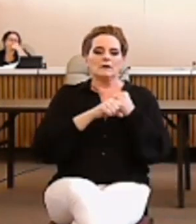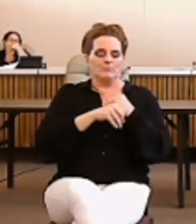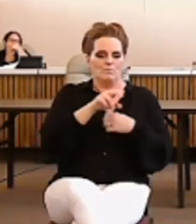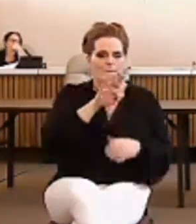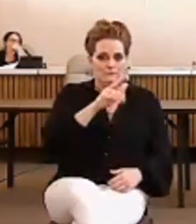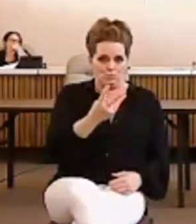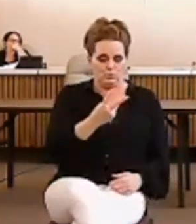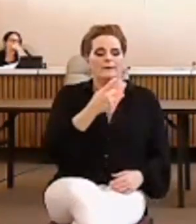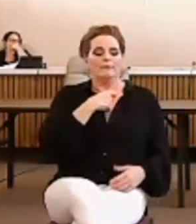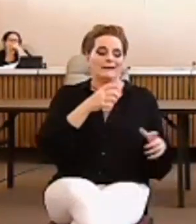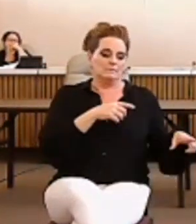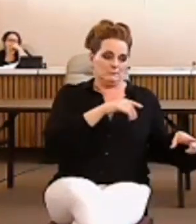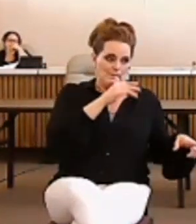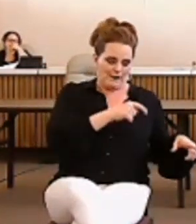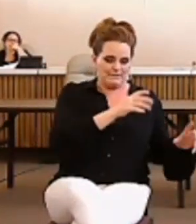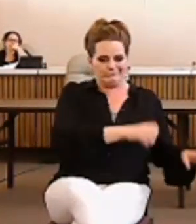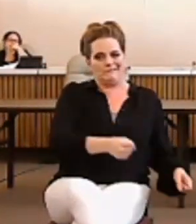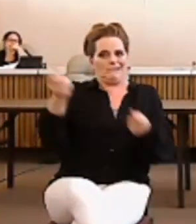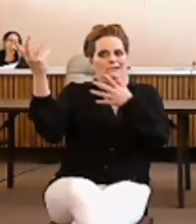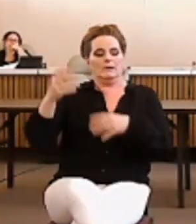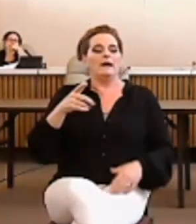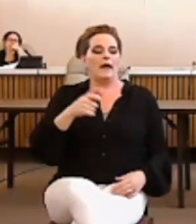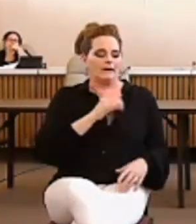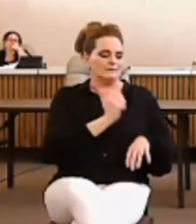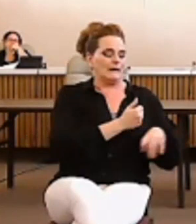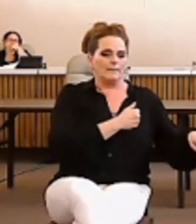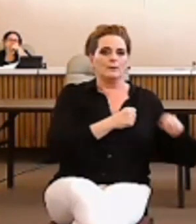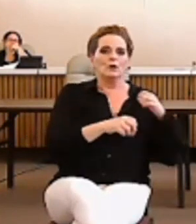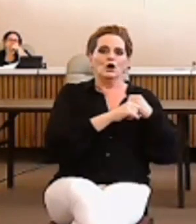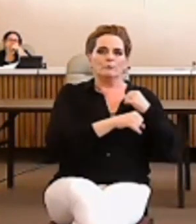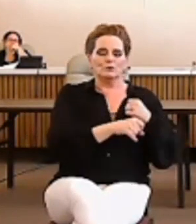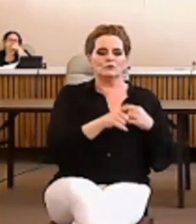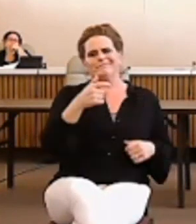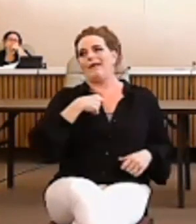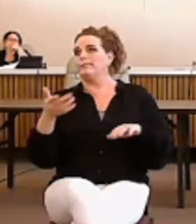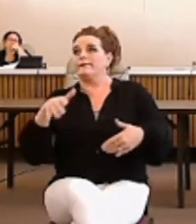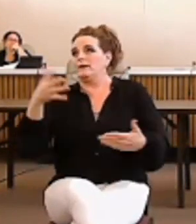remove the apartment and put commercial development there, but I'll be dead by then.